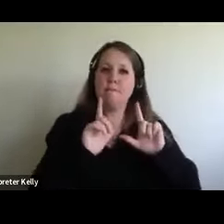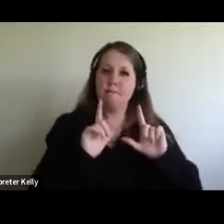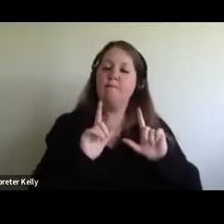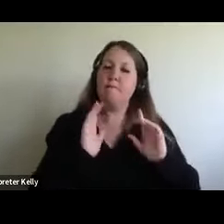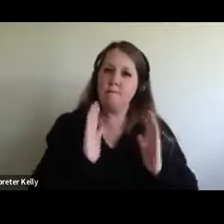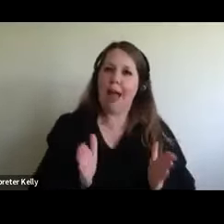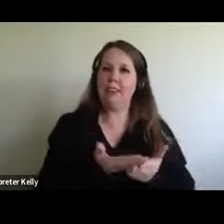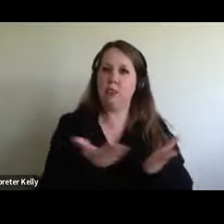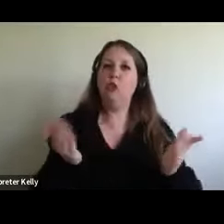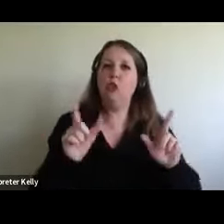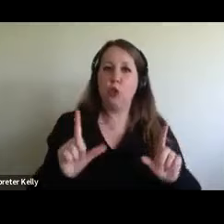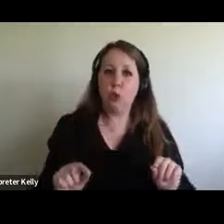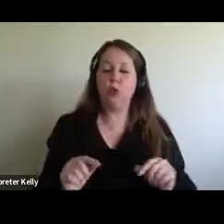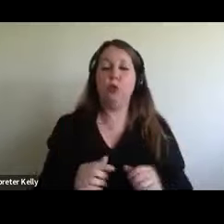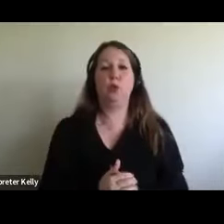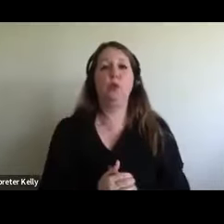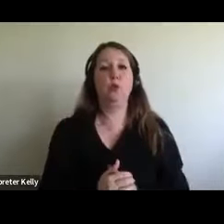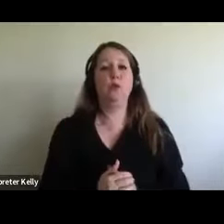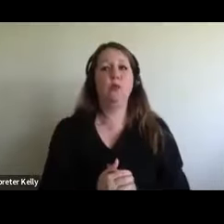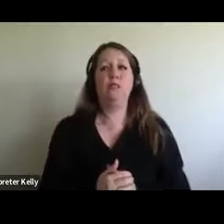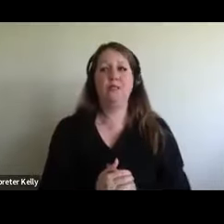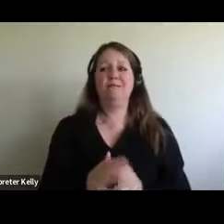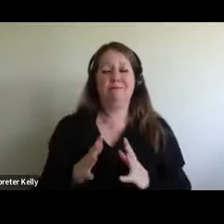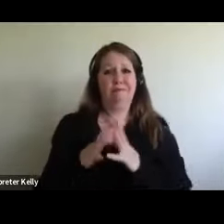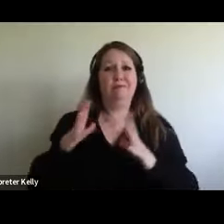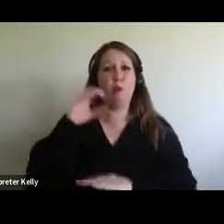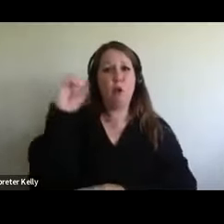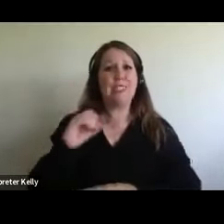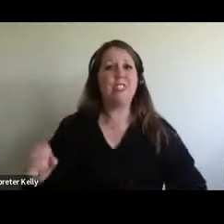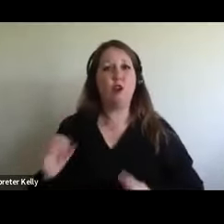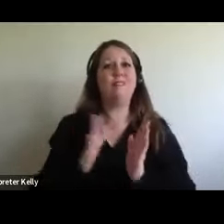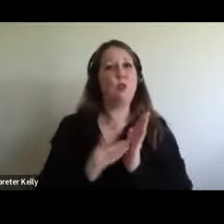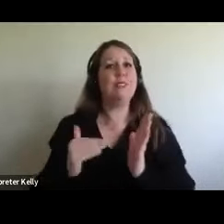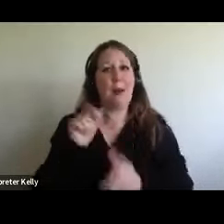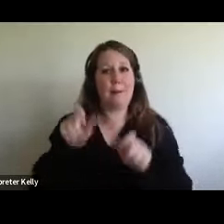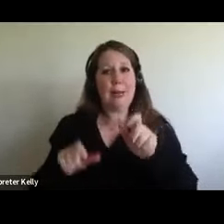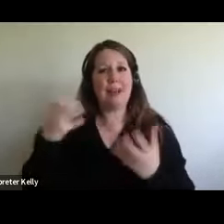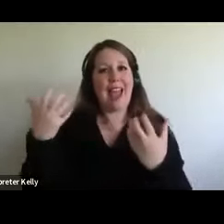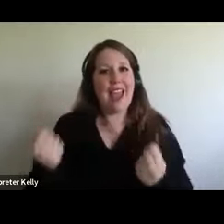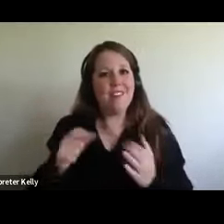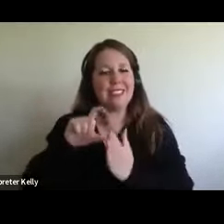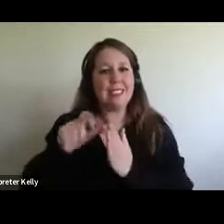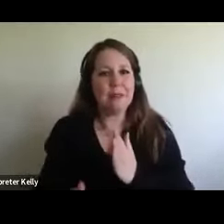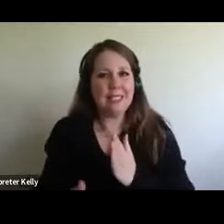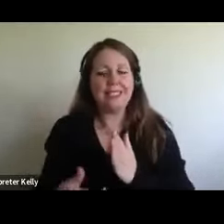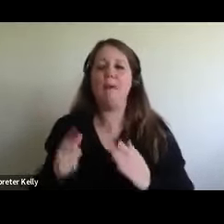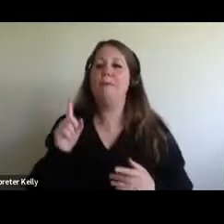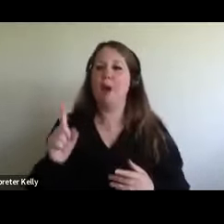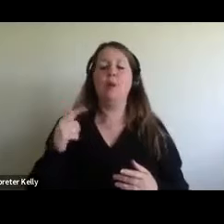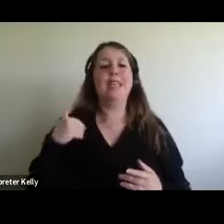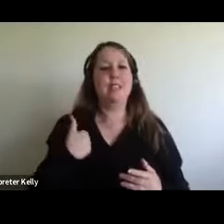having a disability can have equal access and fully participate.